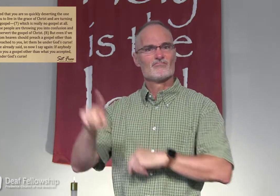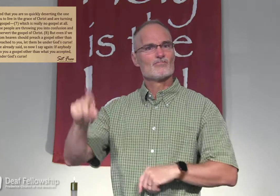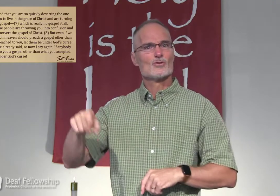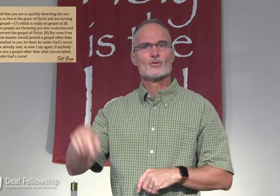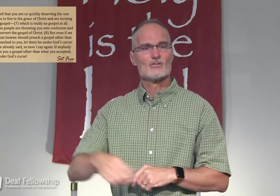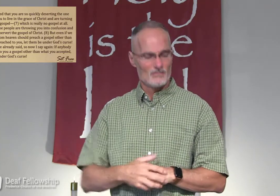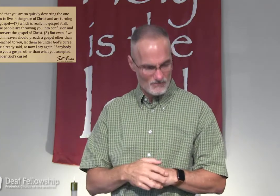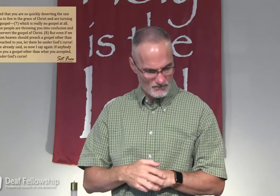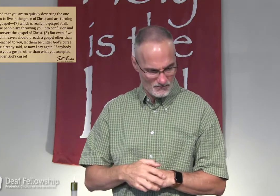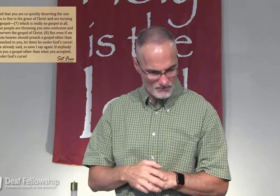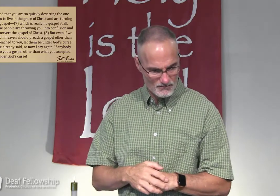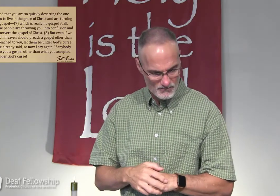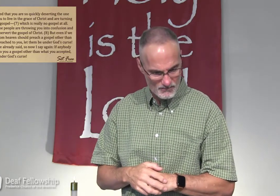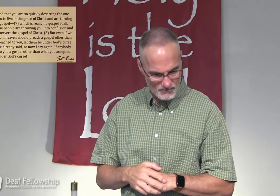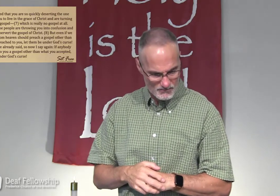let them be under God's curse.